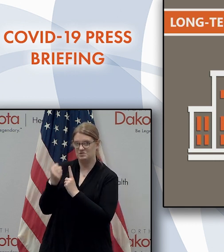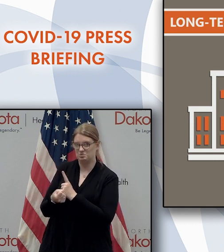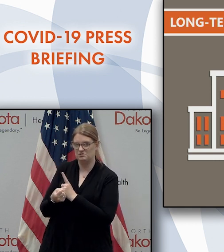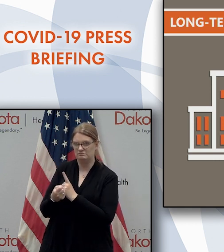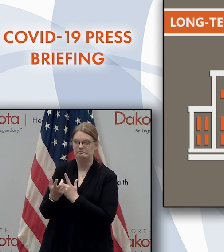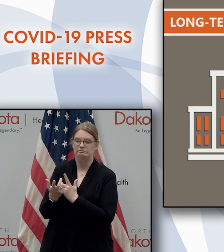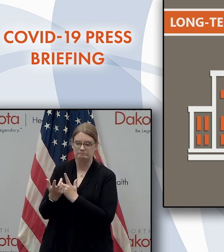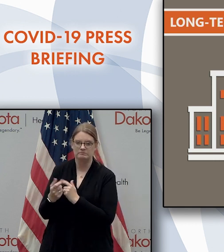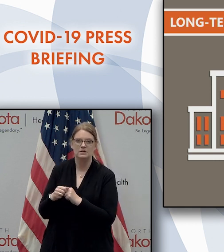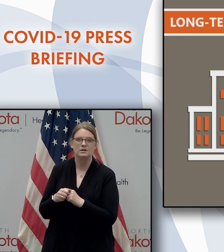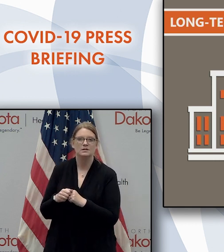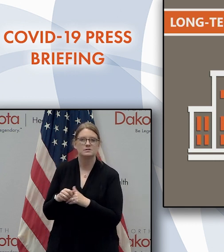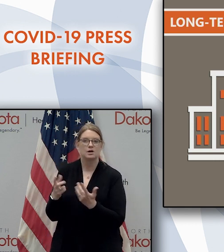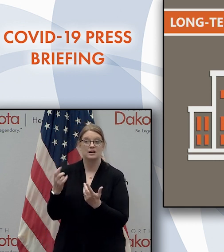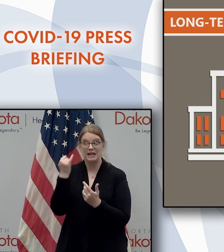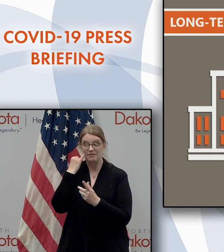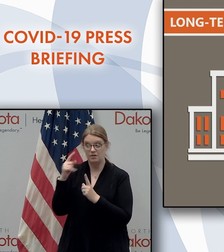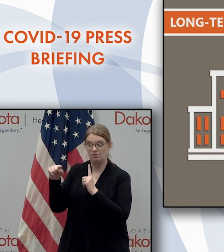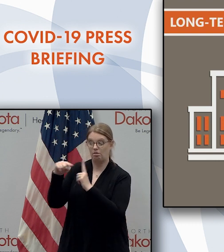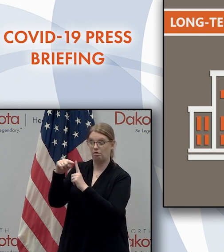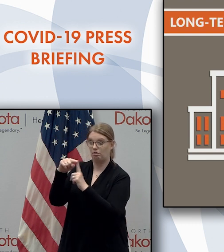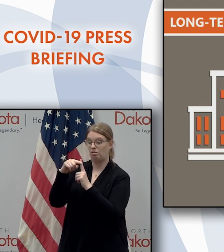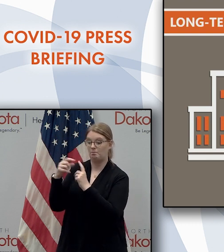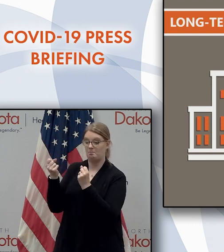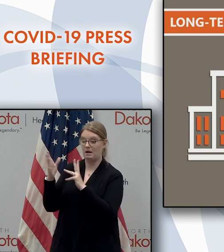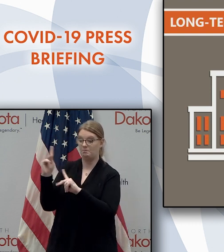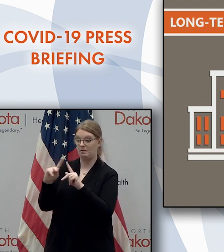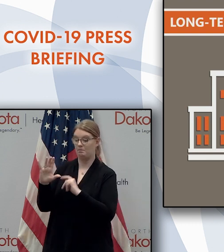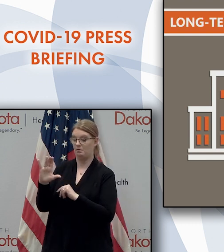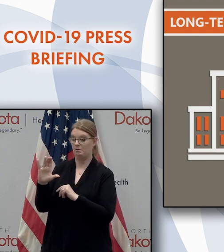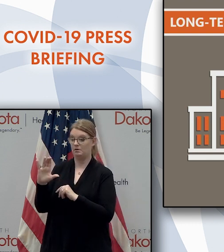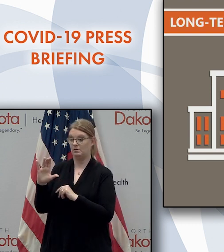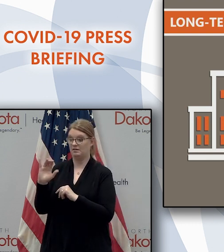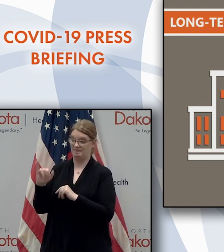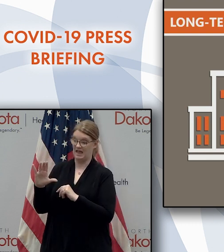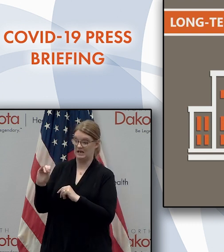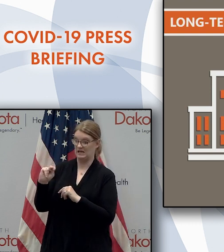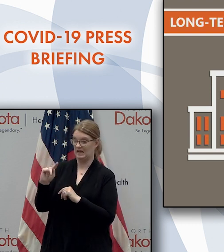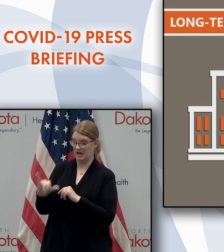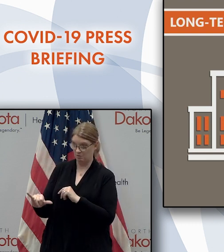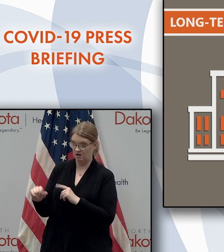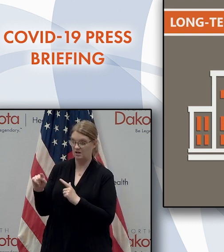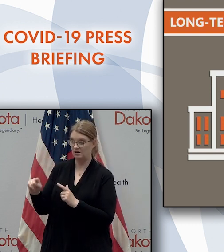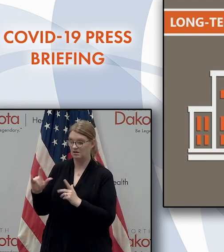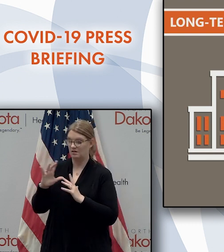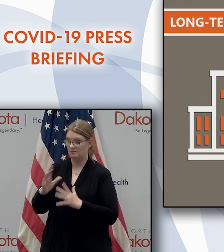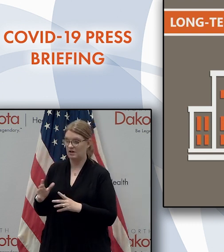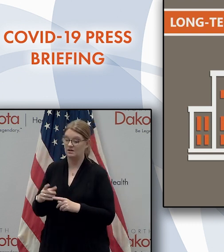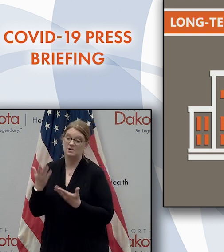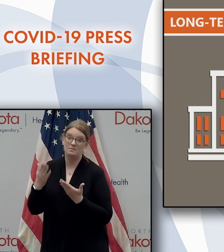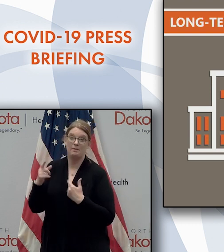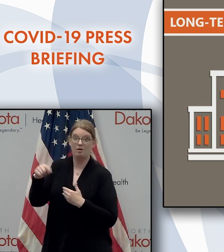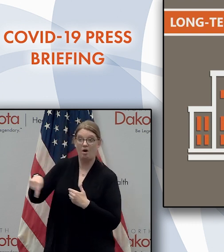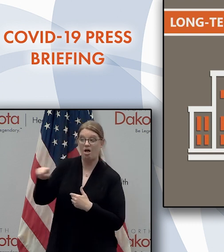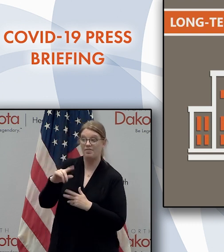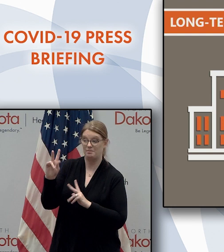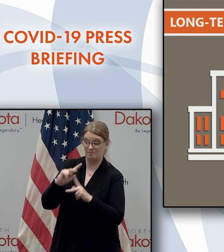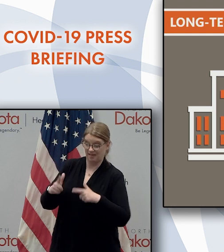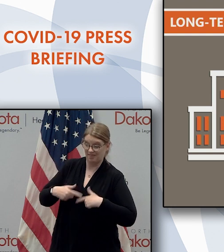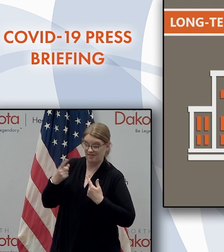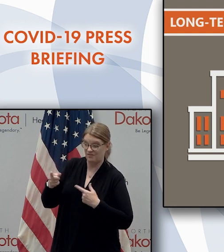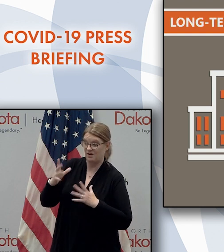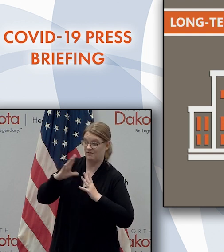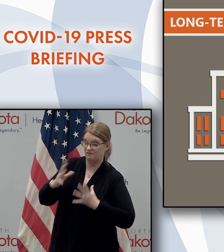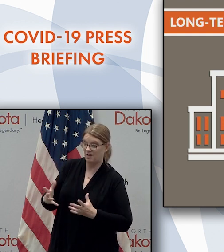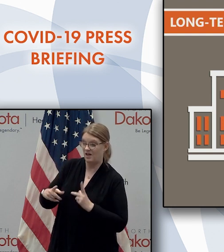more likely to bring COVID into a facility where everybody's gone through, tested twice, all the residents are negative, they've gone through